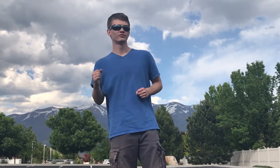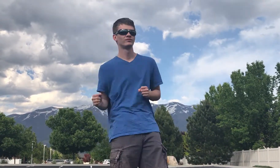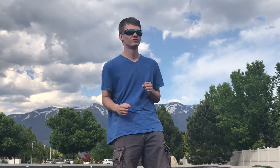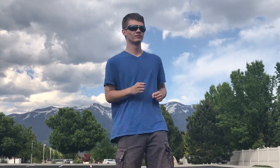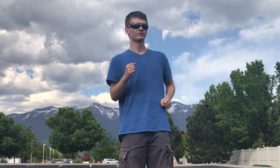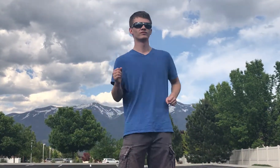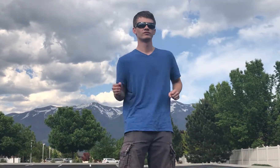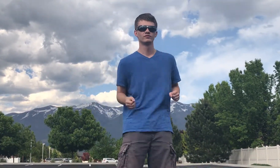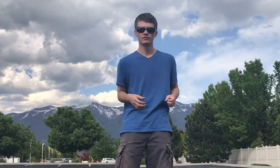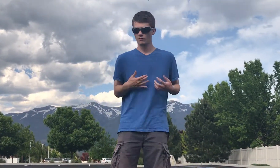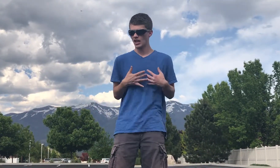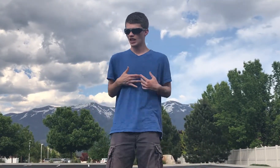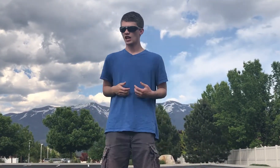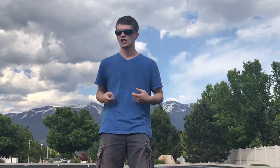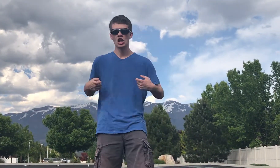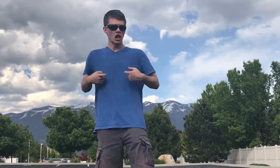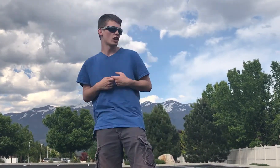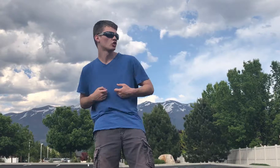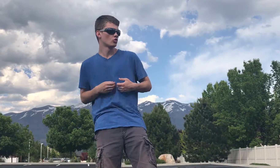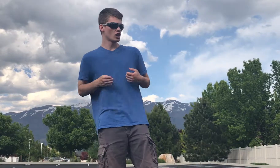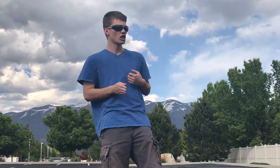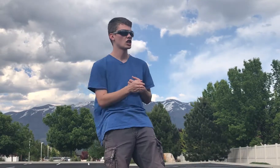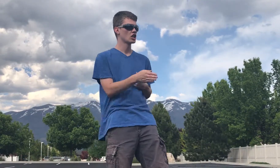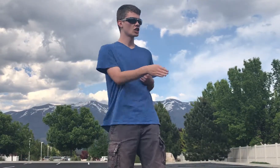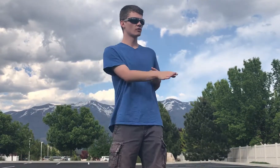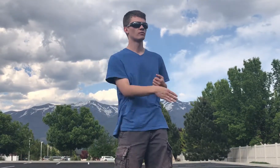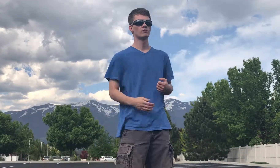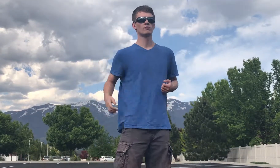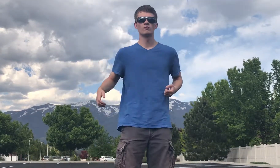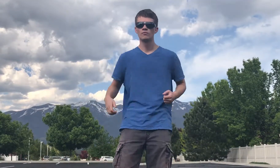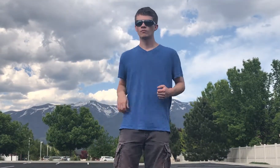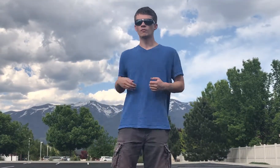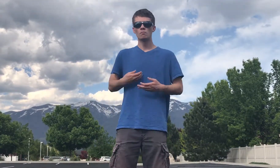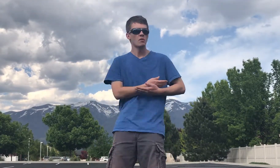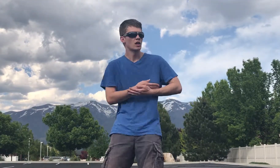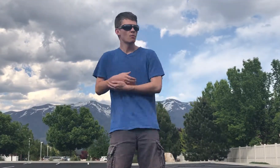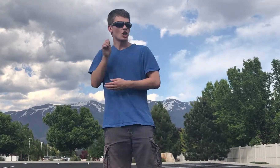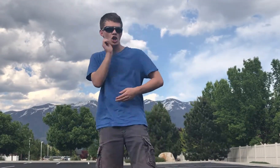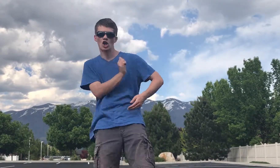Shot me like electric ear Baby girl